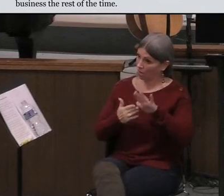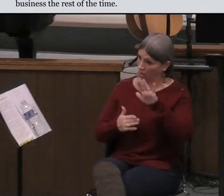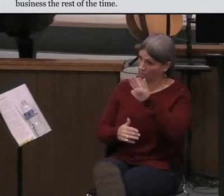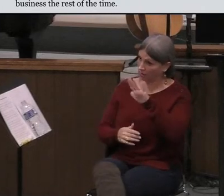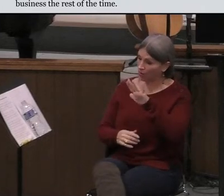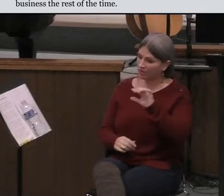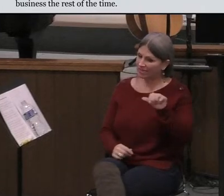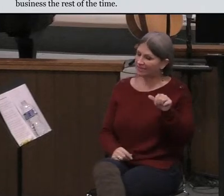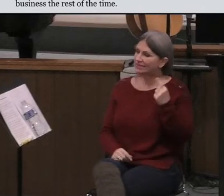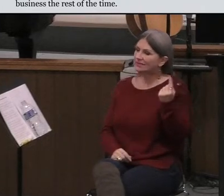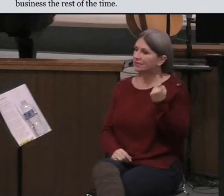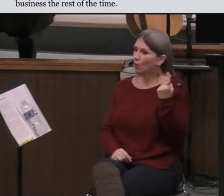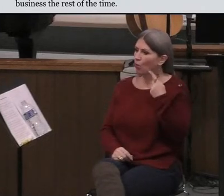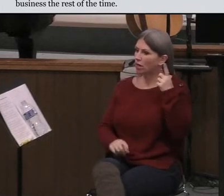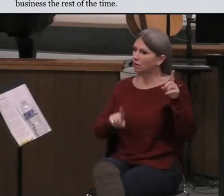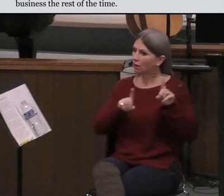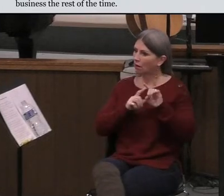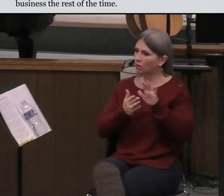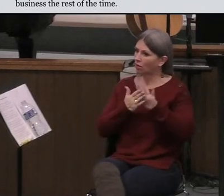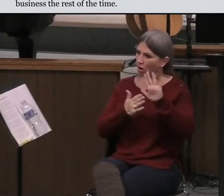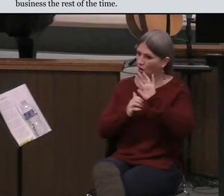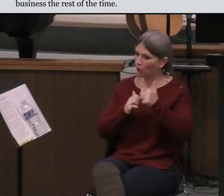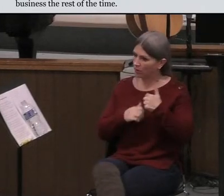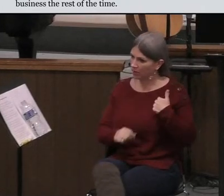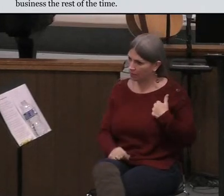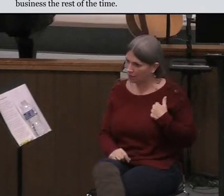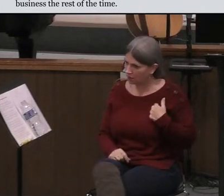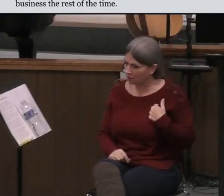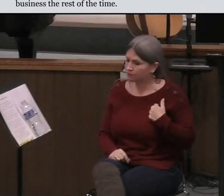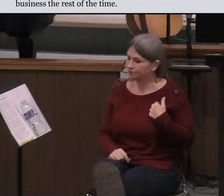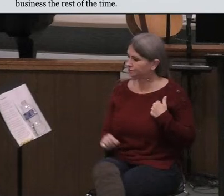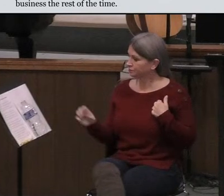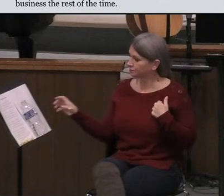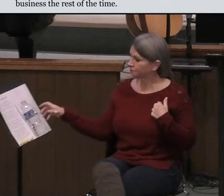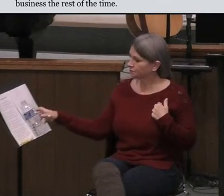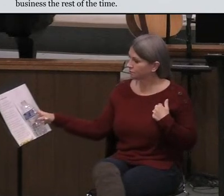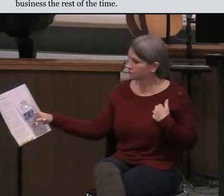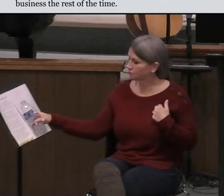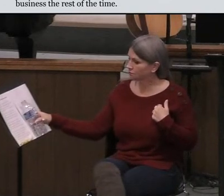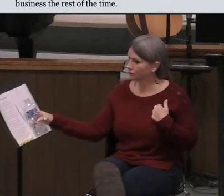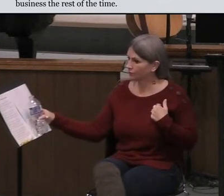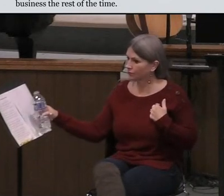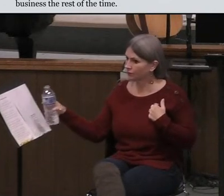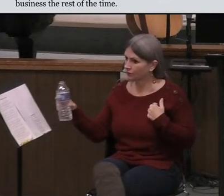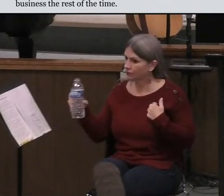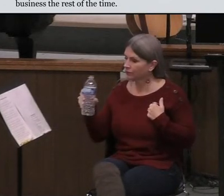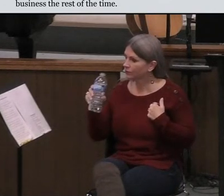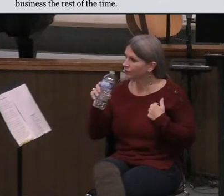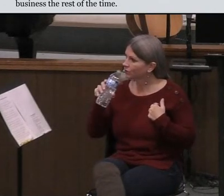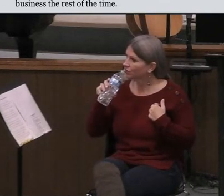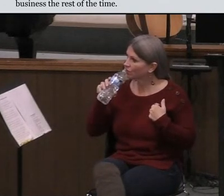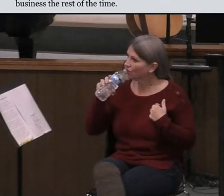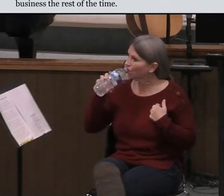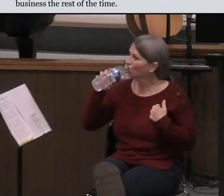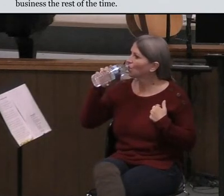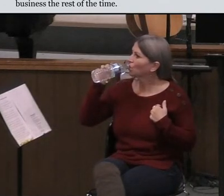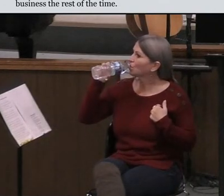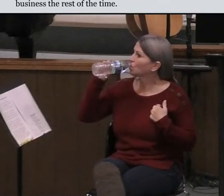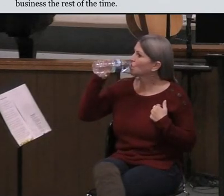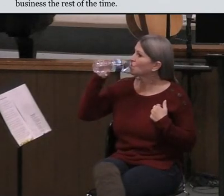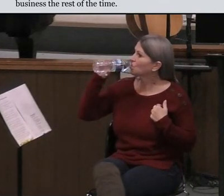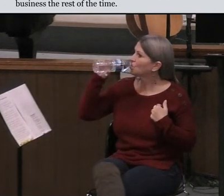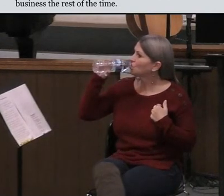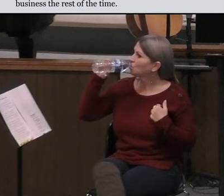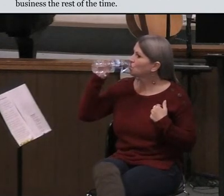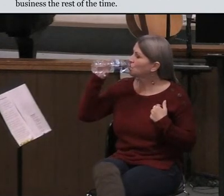fellow classmates used to go through the checkout stand, and there